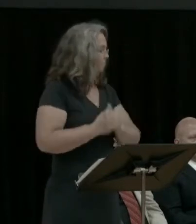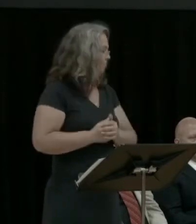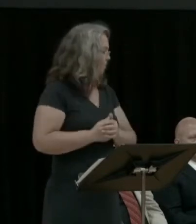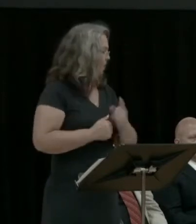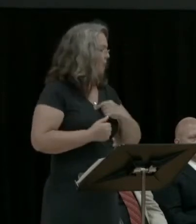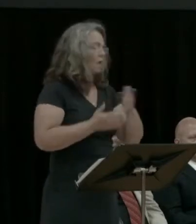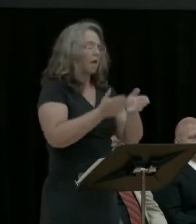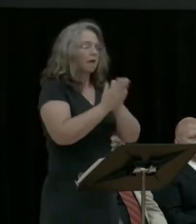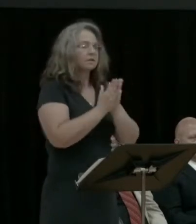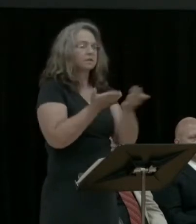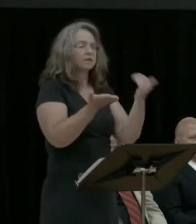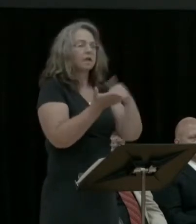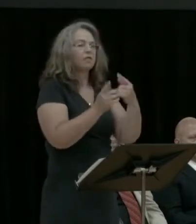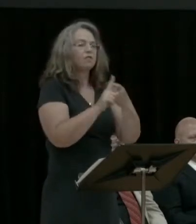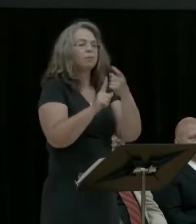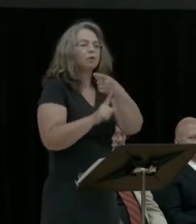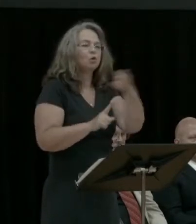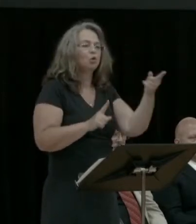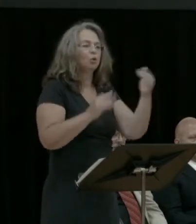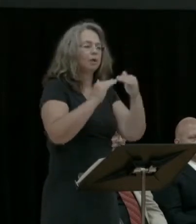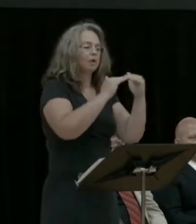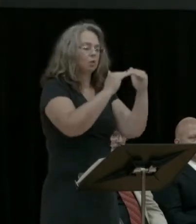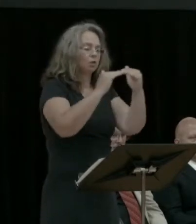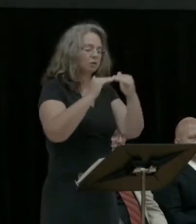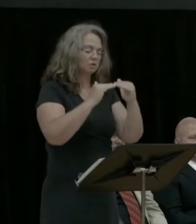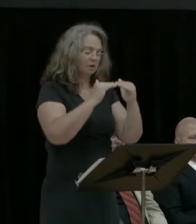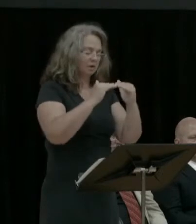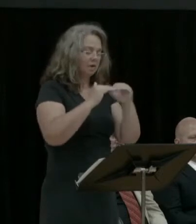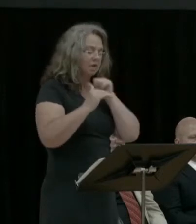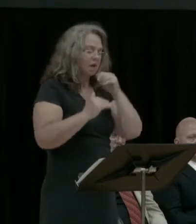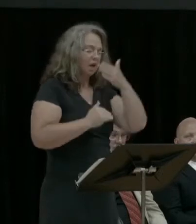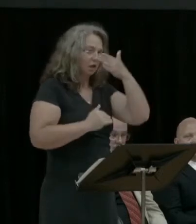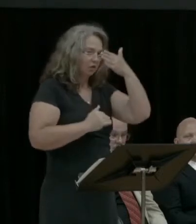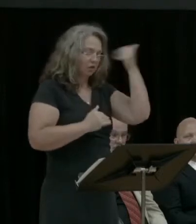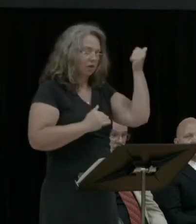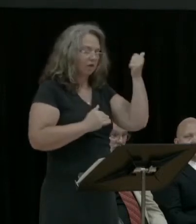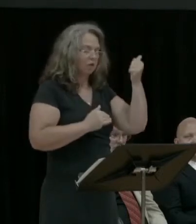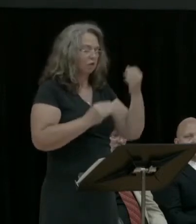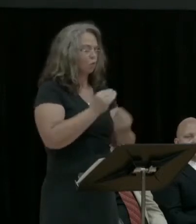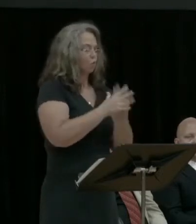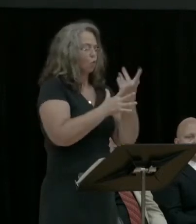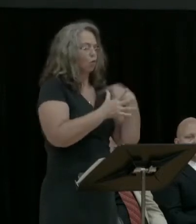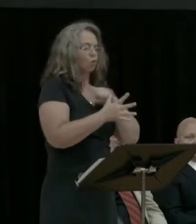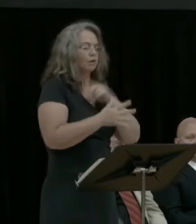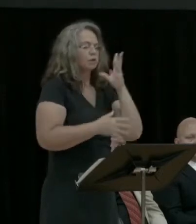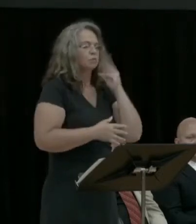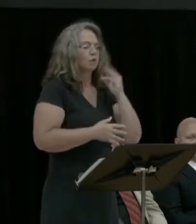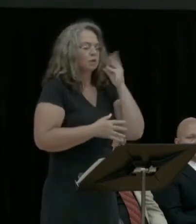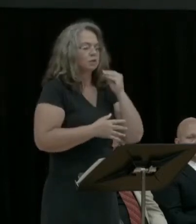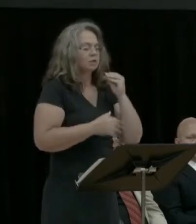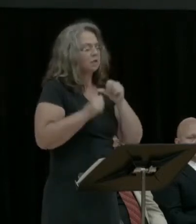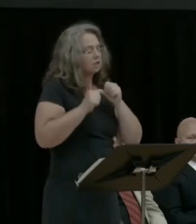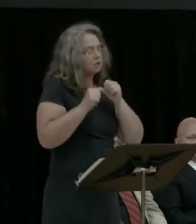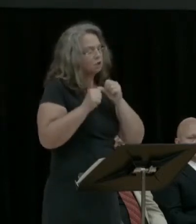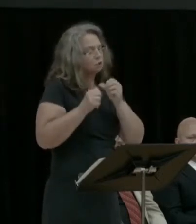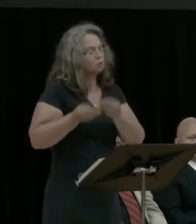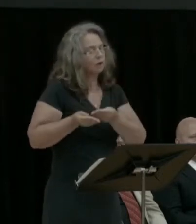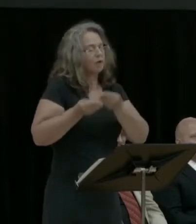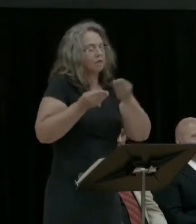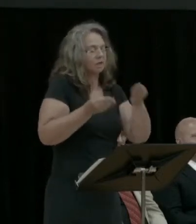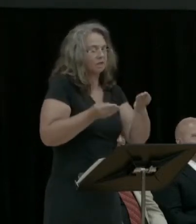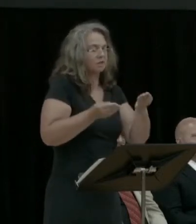So I ask again for my peers to never forget the growth we experienced these 4 years and to carry on this passage of